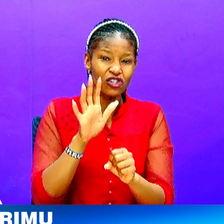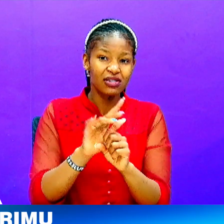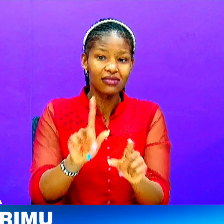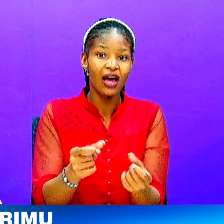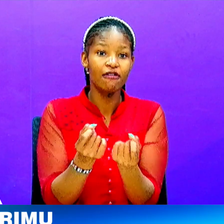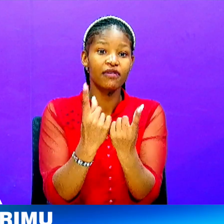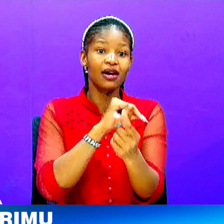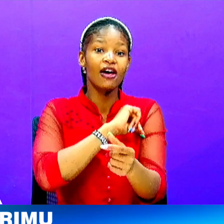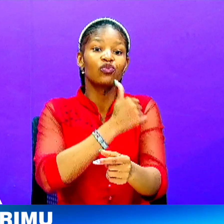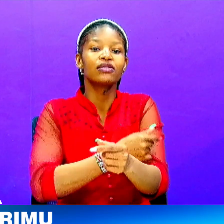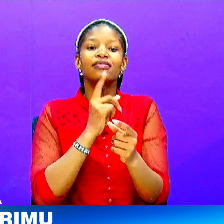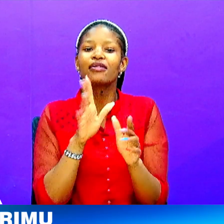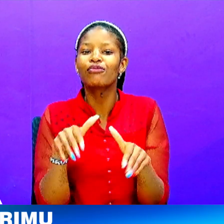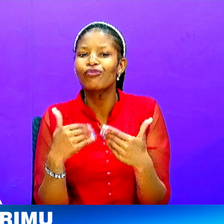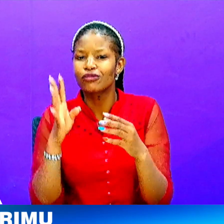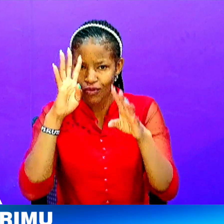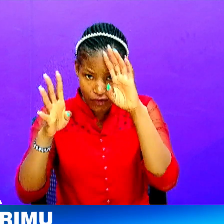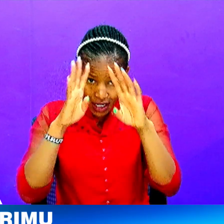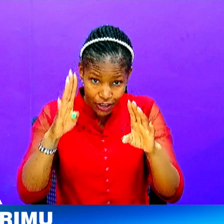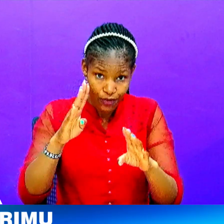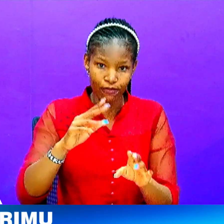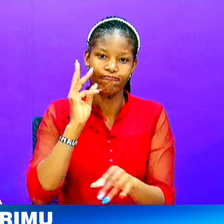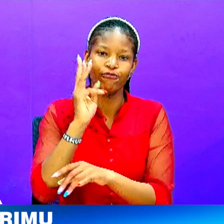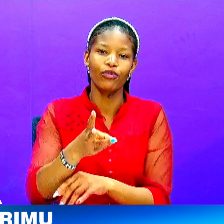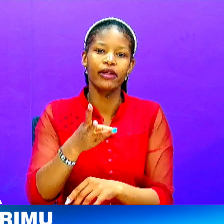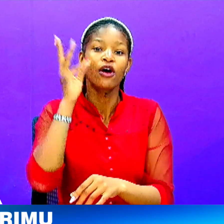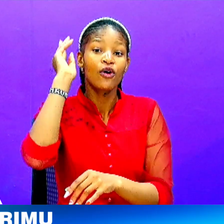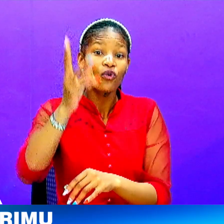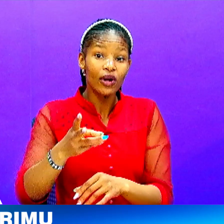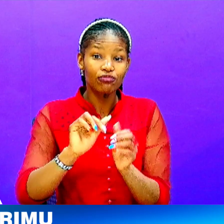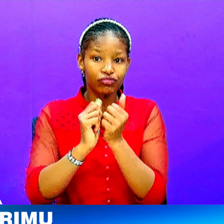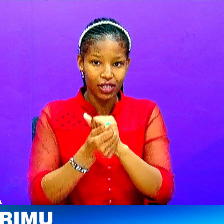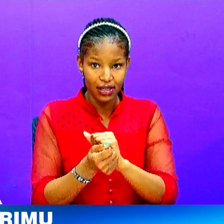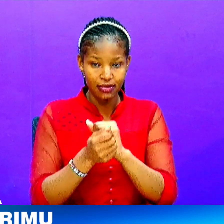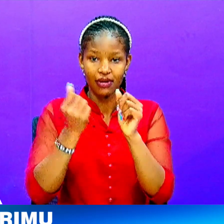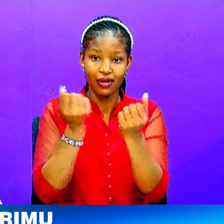the initiatives will enhance traffic flow,